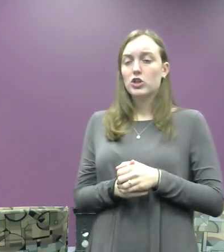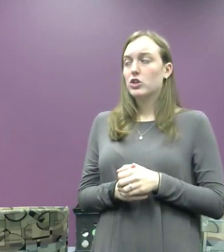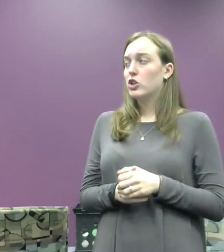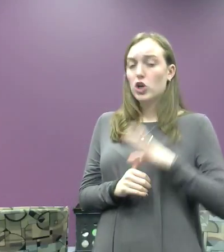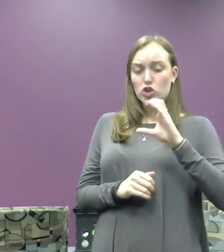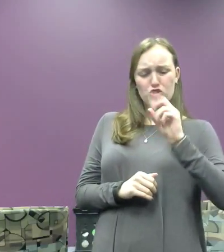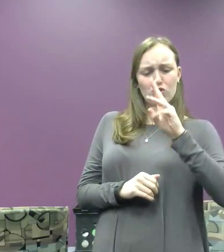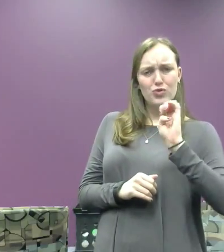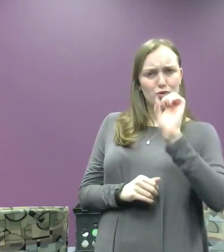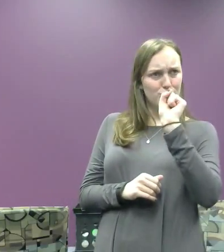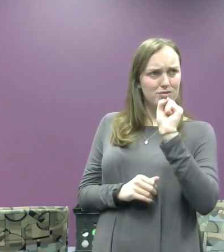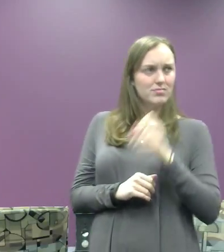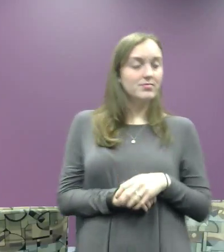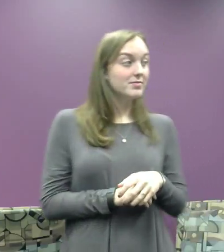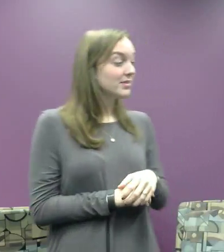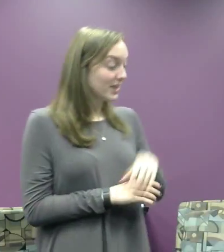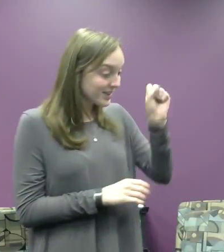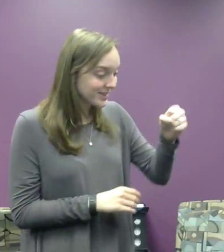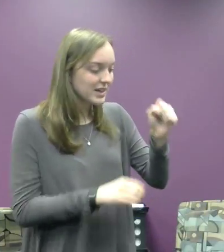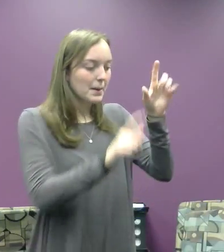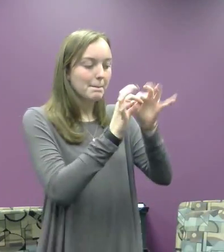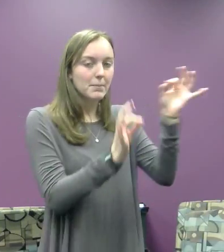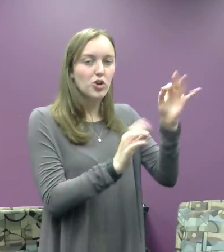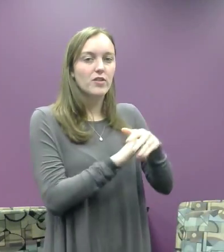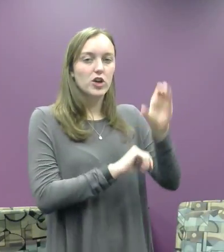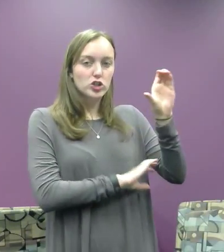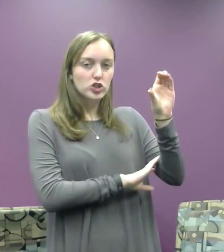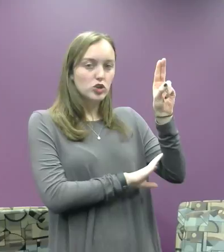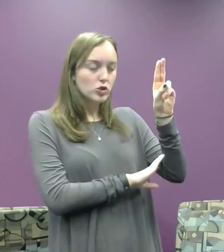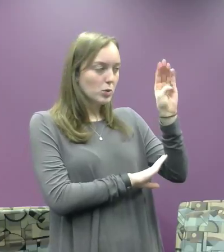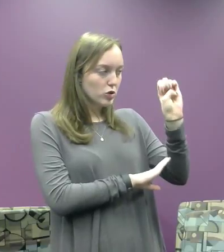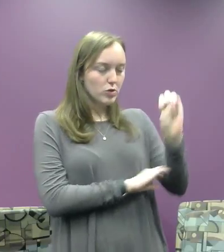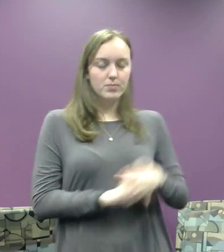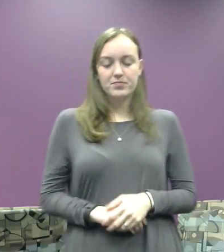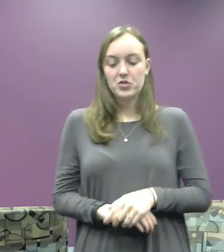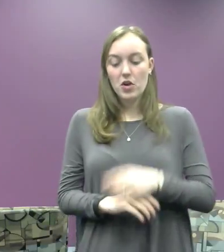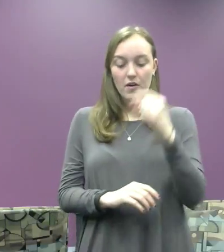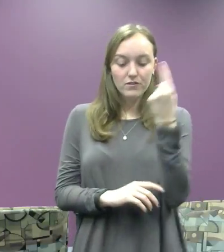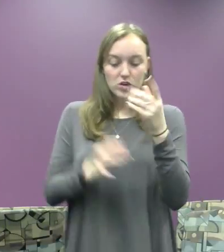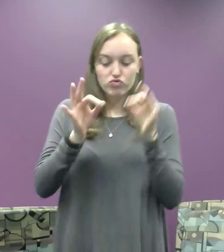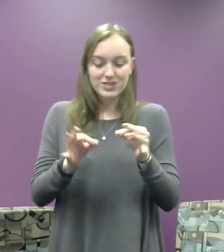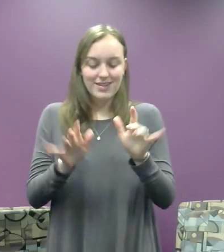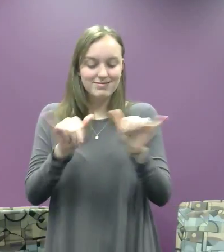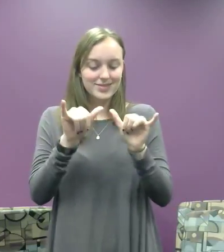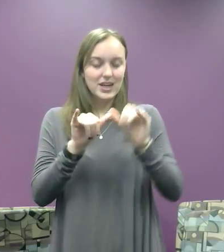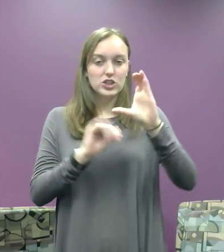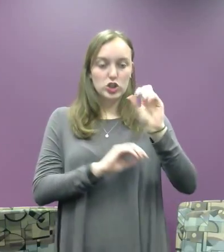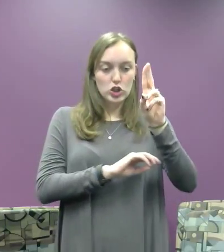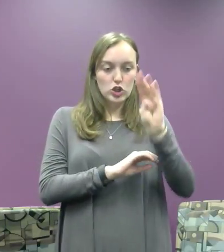with cubes. So you decide what size cube you want, and then you just start packing them in there, layer by